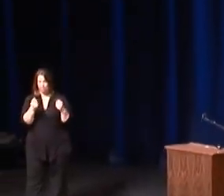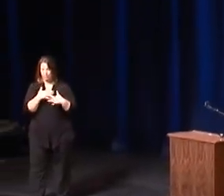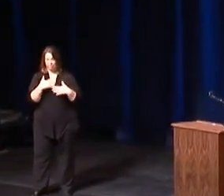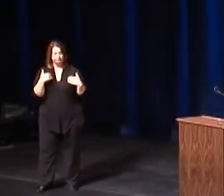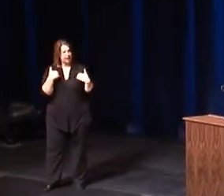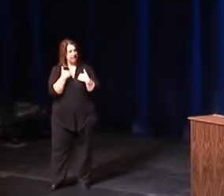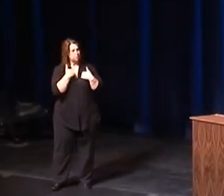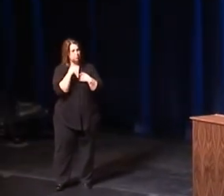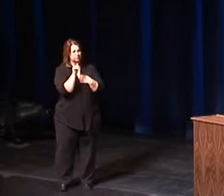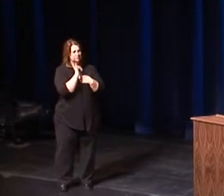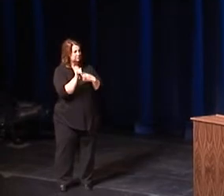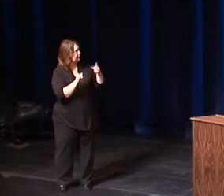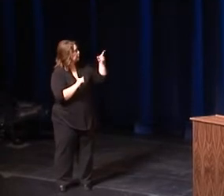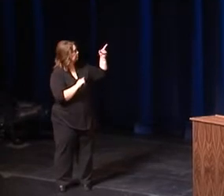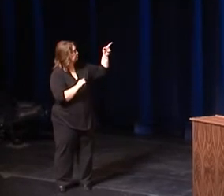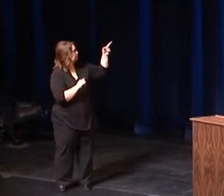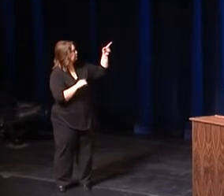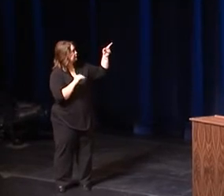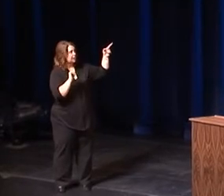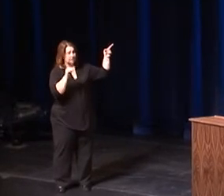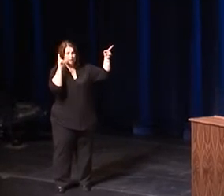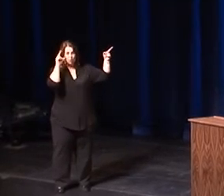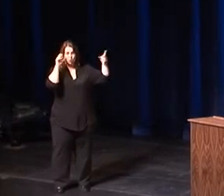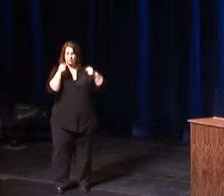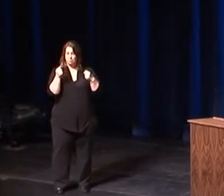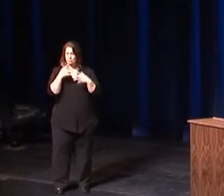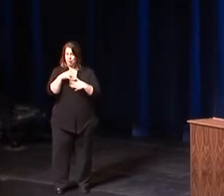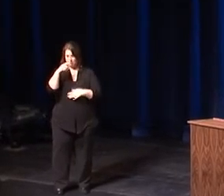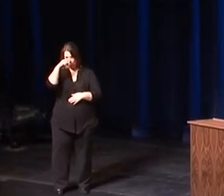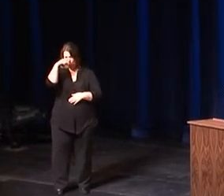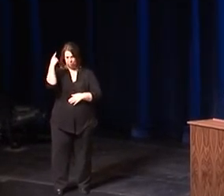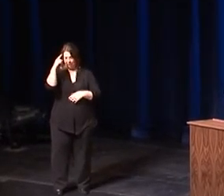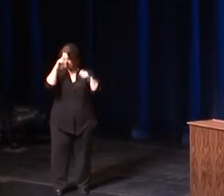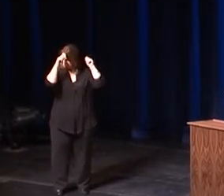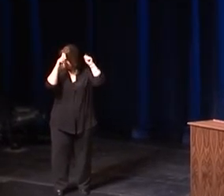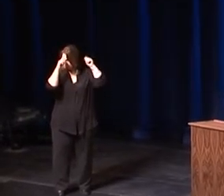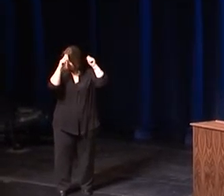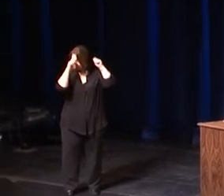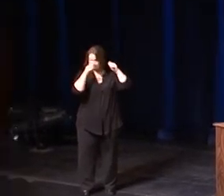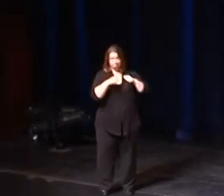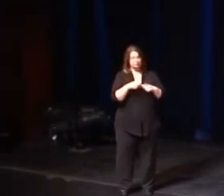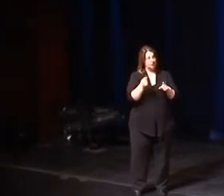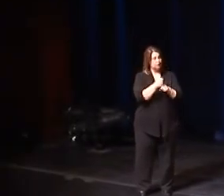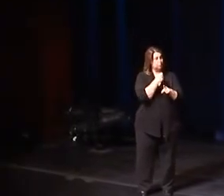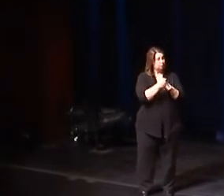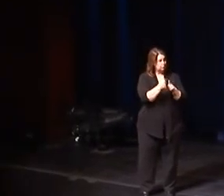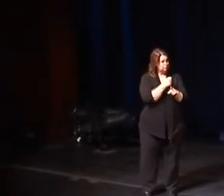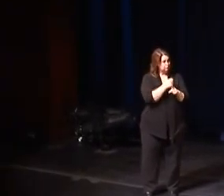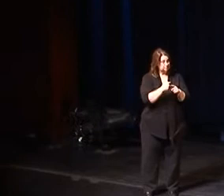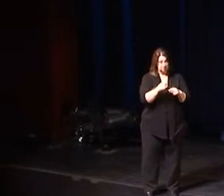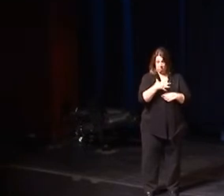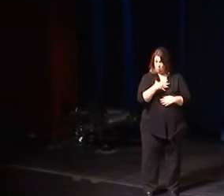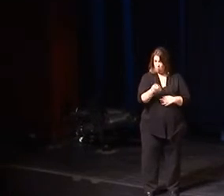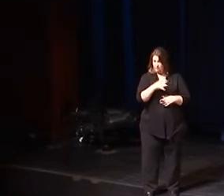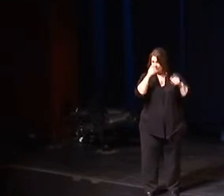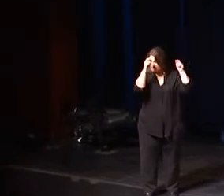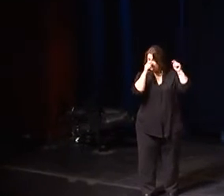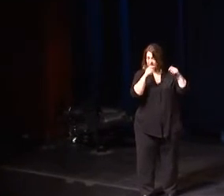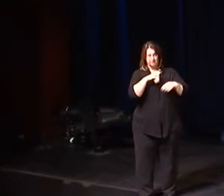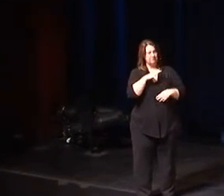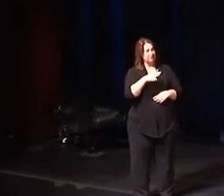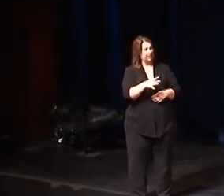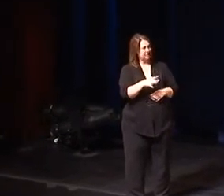who was definitely afraid of black cowboy hats. He'd been abused by a guy wearing a black hat. White hat had no effect. See, it's